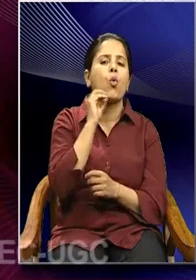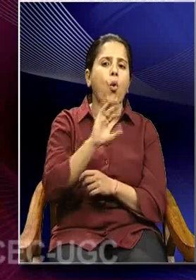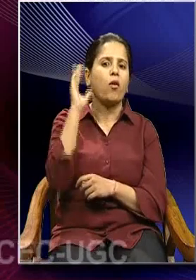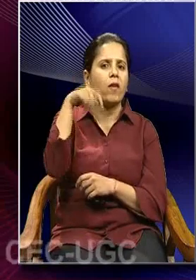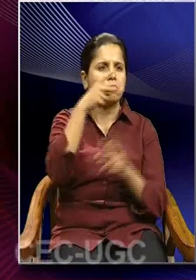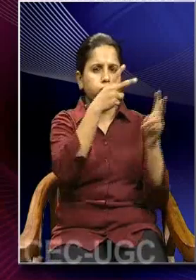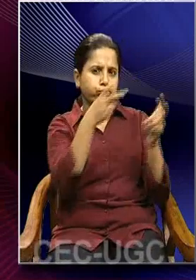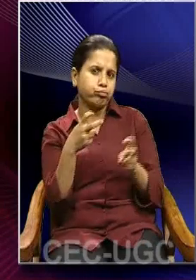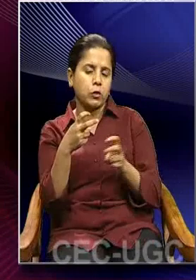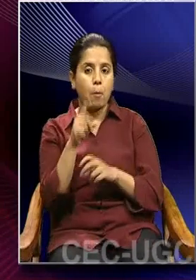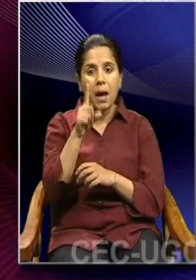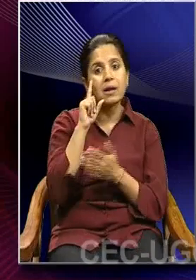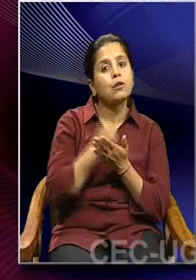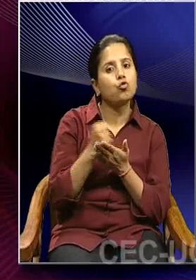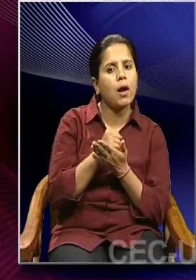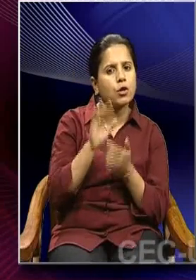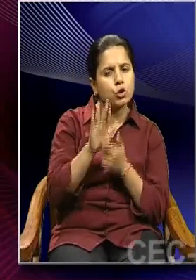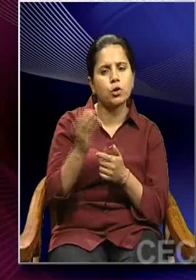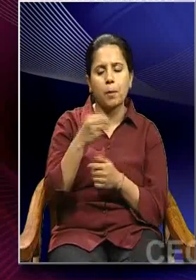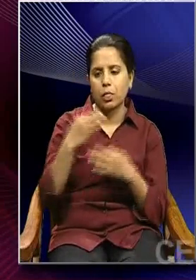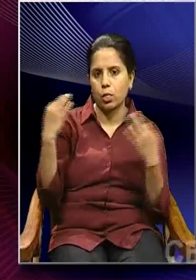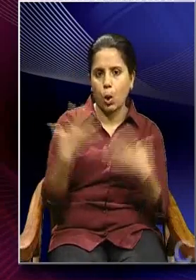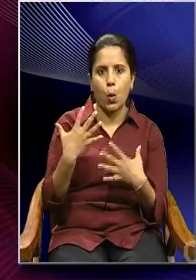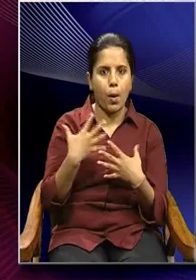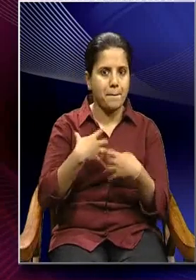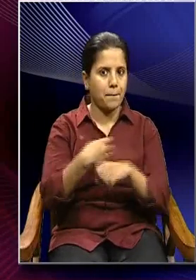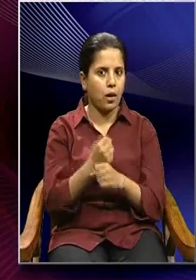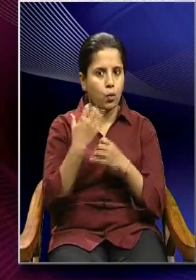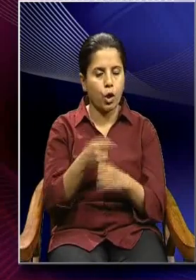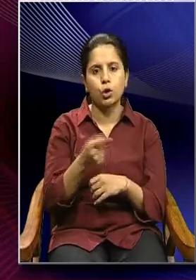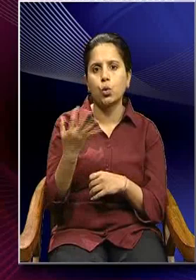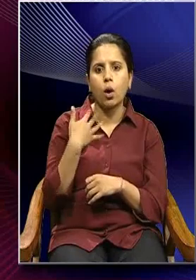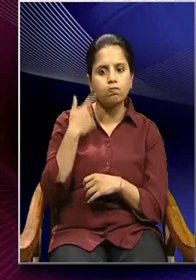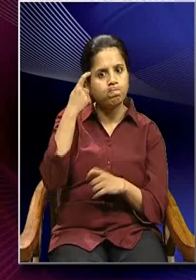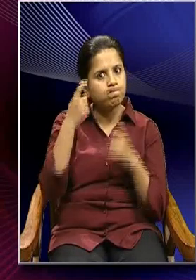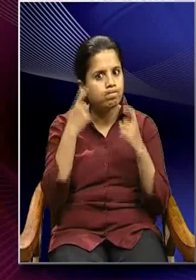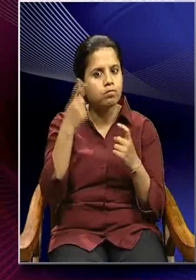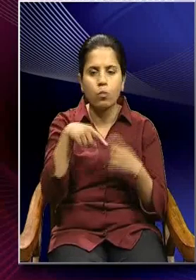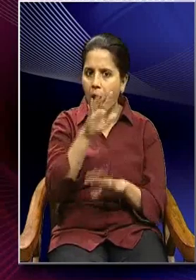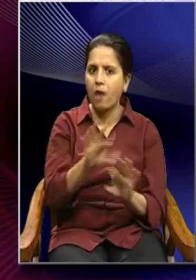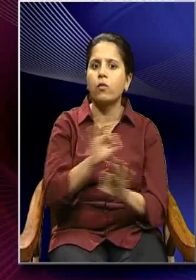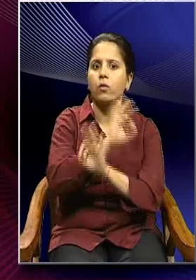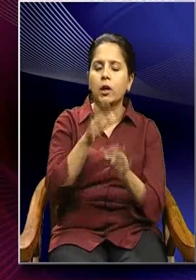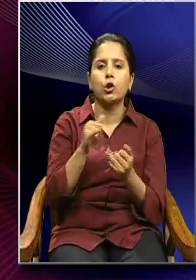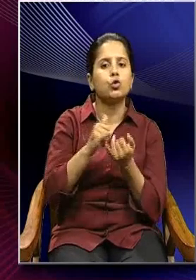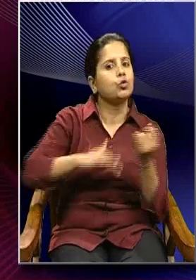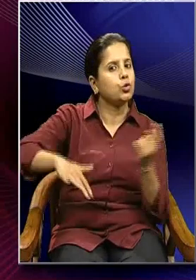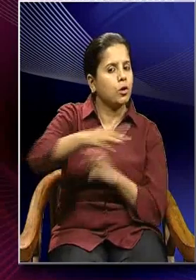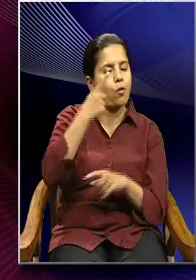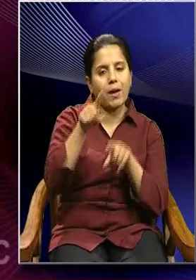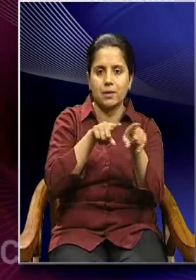films, but rather they are trying to create some kind of a new thing from the new concerns which were there in the society. For